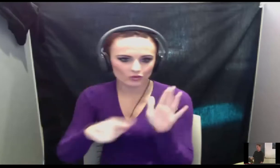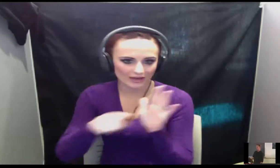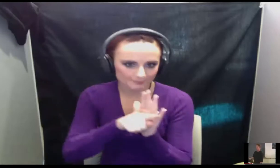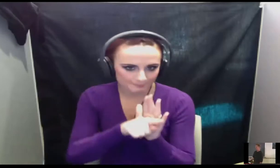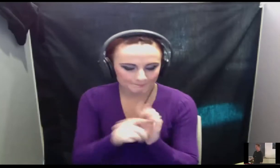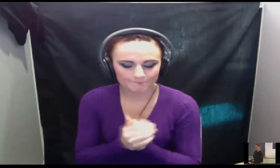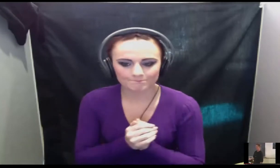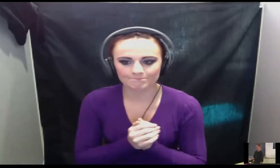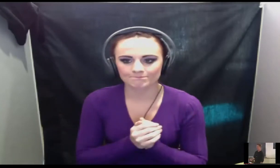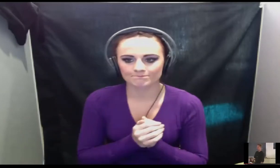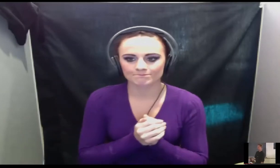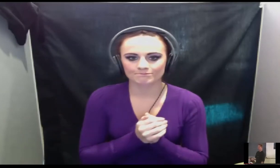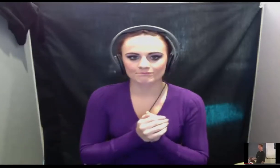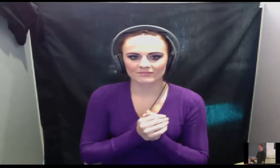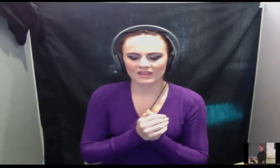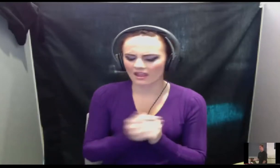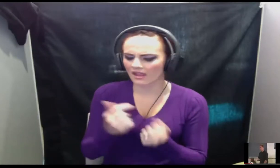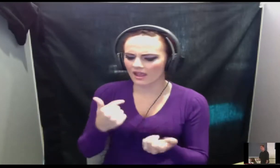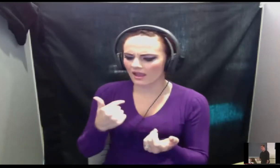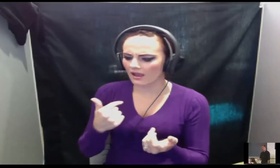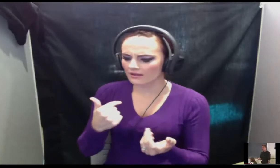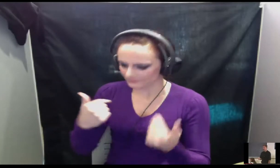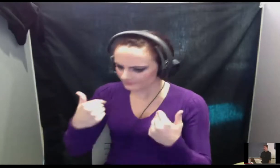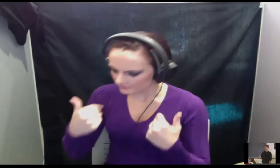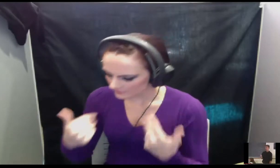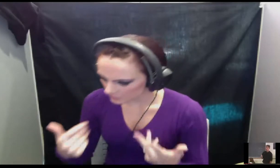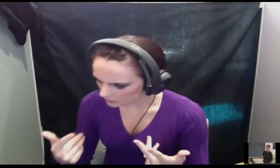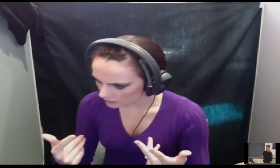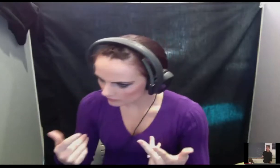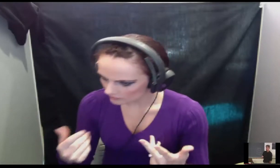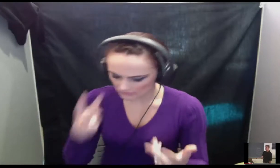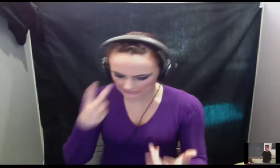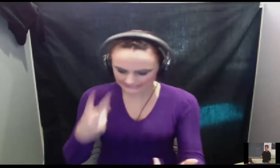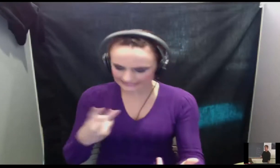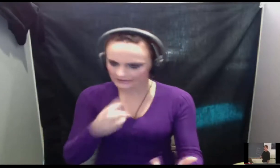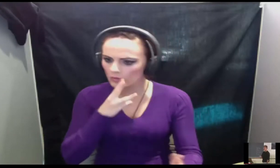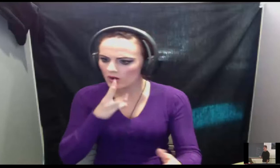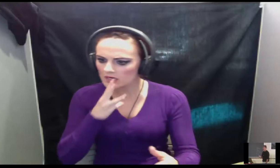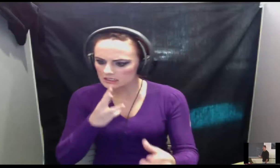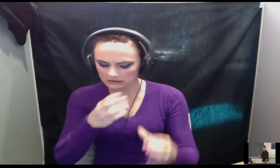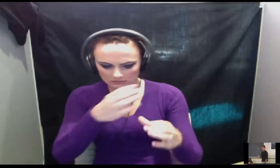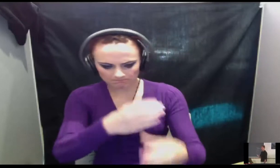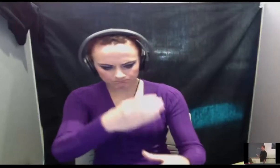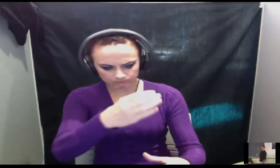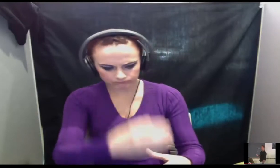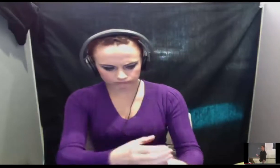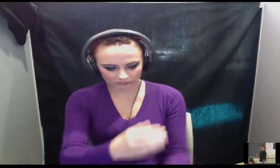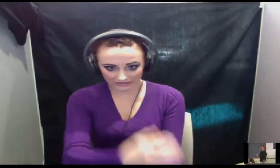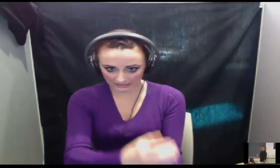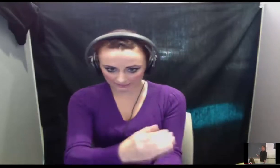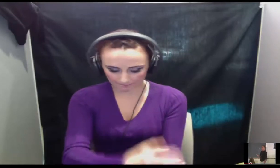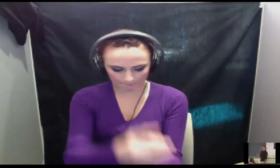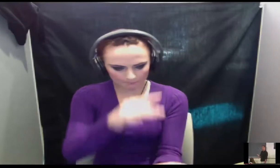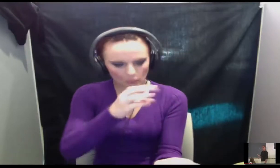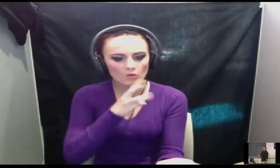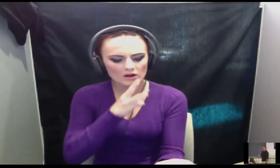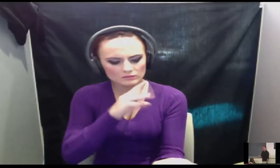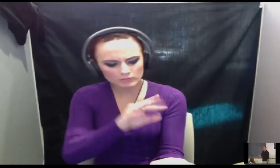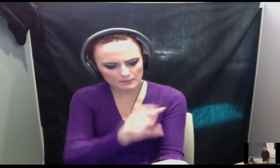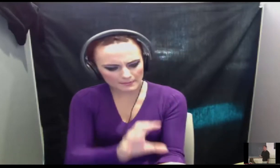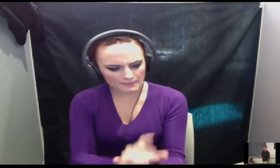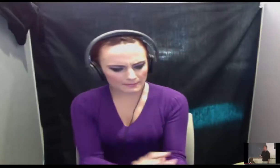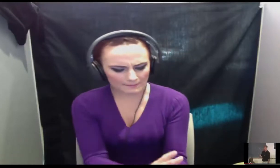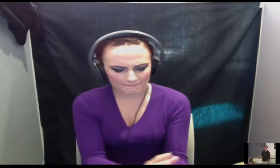to tell me how this got here. We need to come up with how it is. And I said, you can only tell me, or you can only ask me questions that end in yes and no. And we sat there for